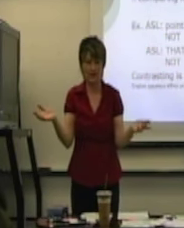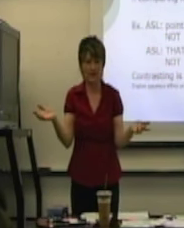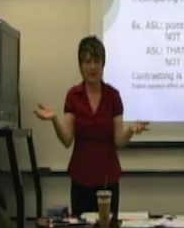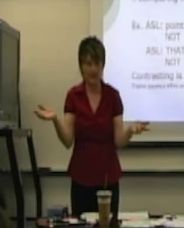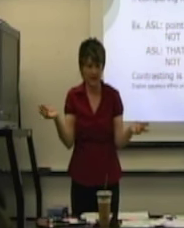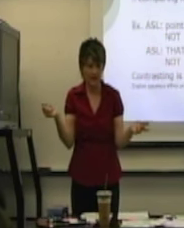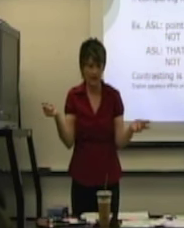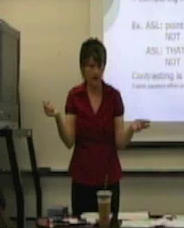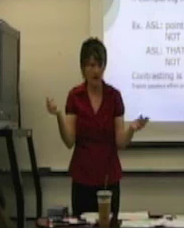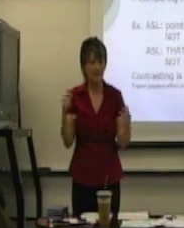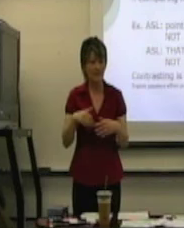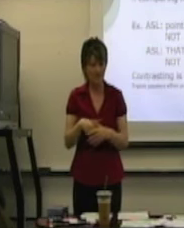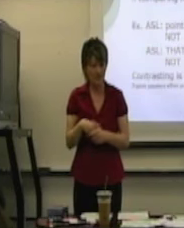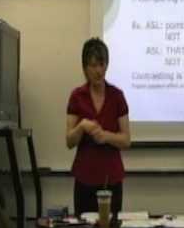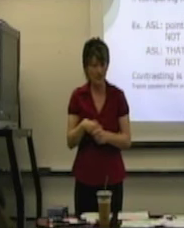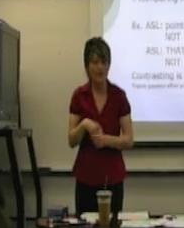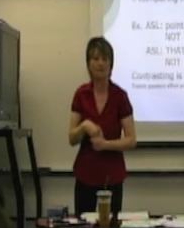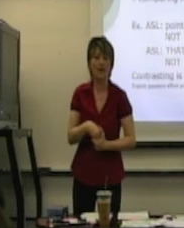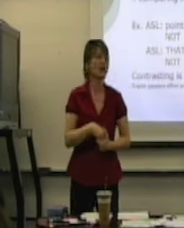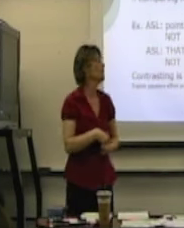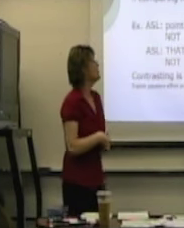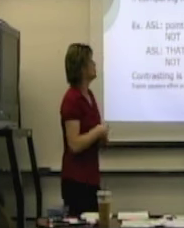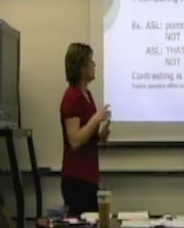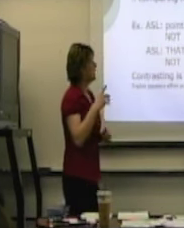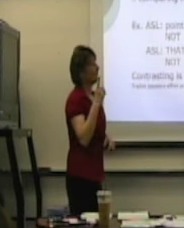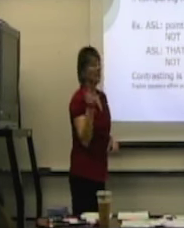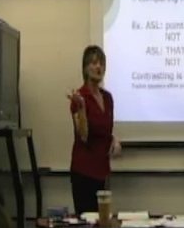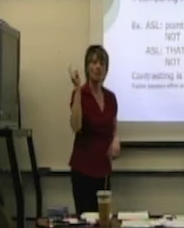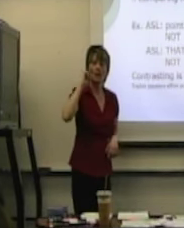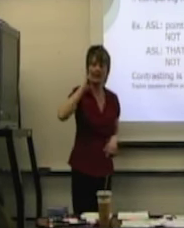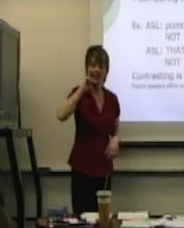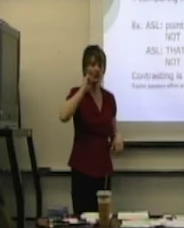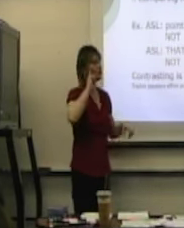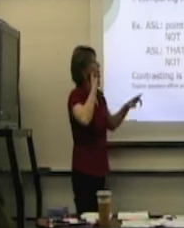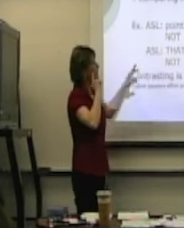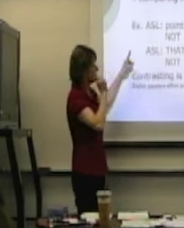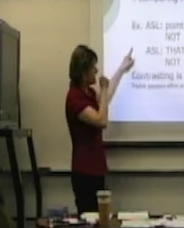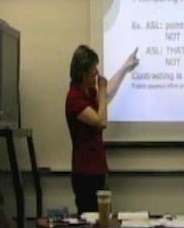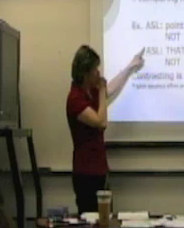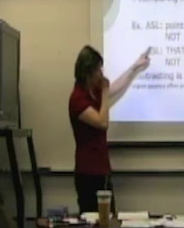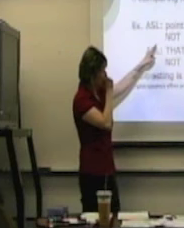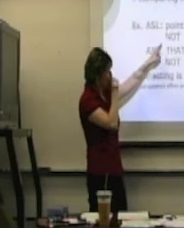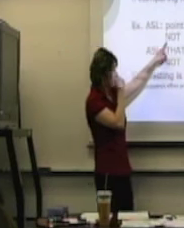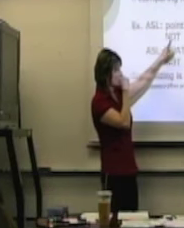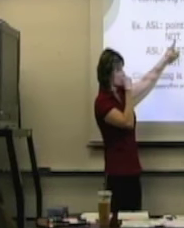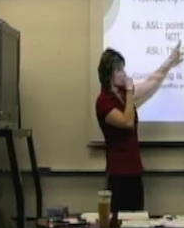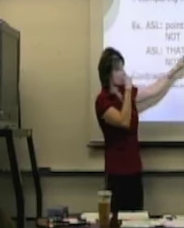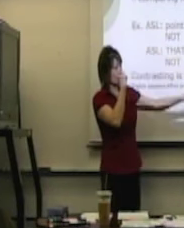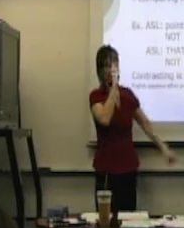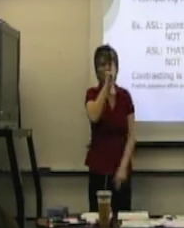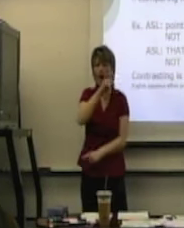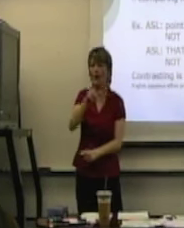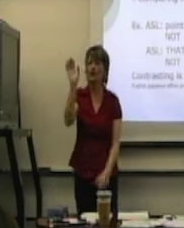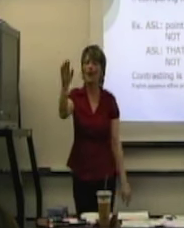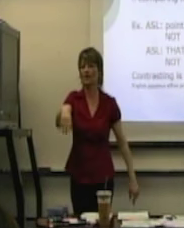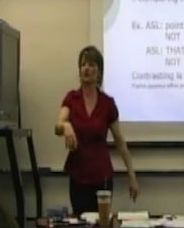it's clear. Does that make sense? Okay. So if in spoken English someone says, oh, he walks